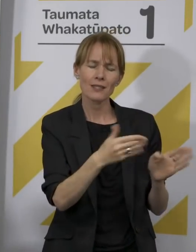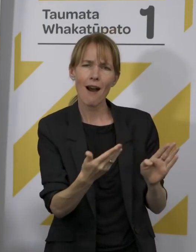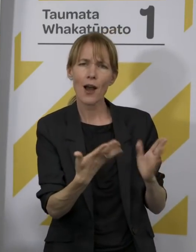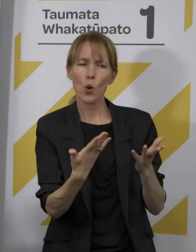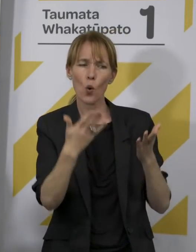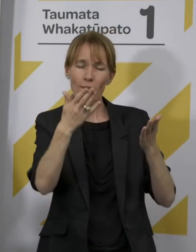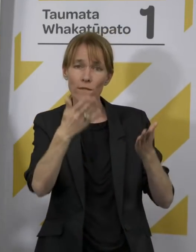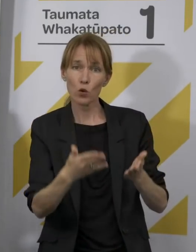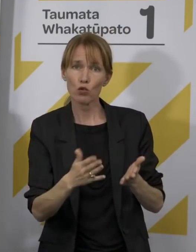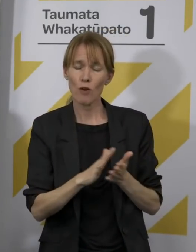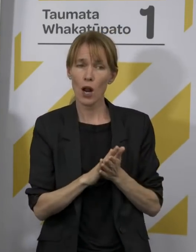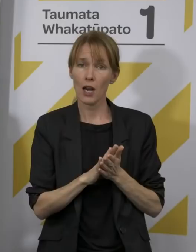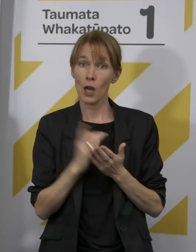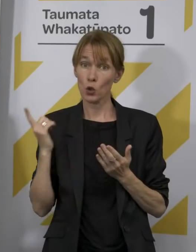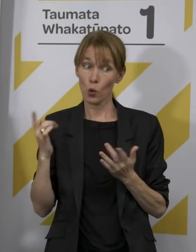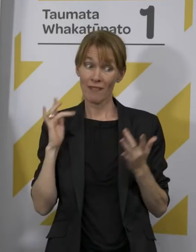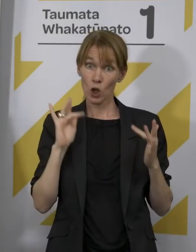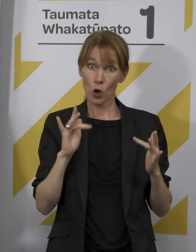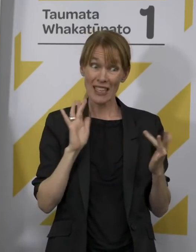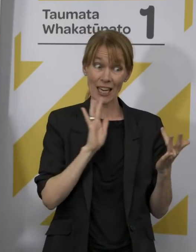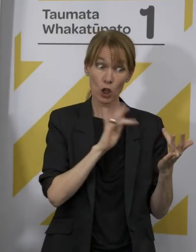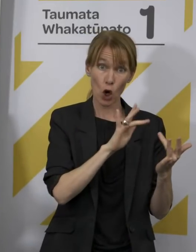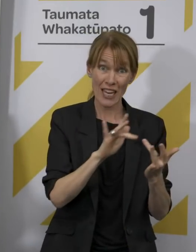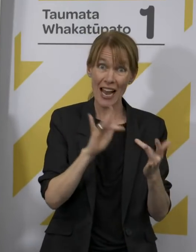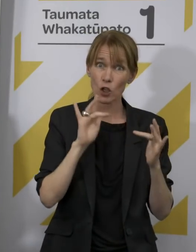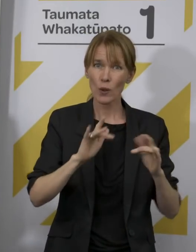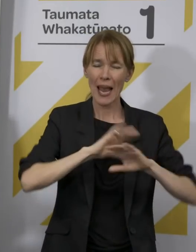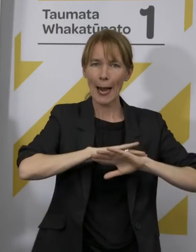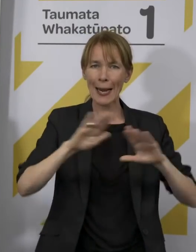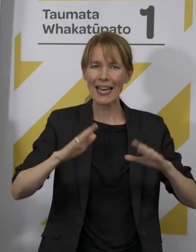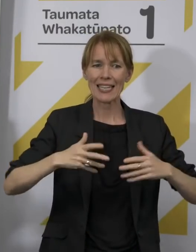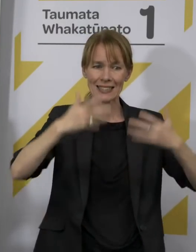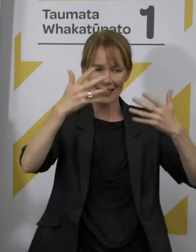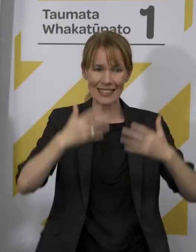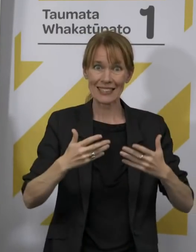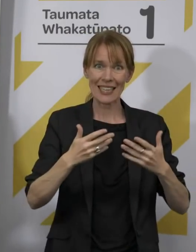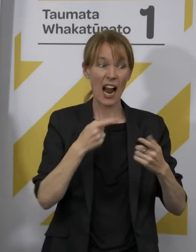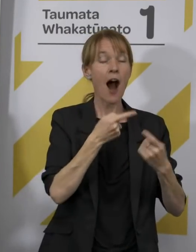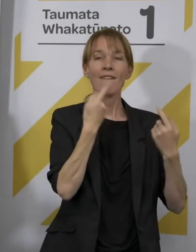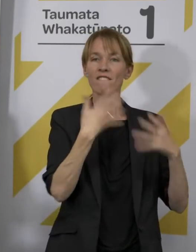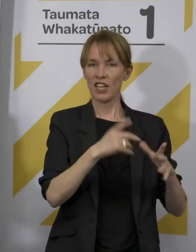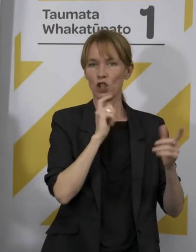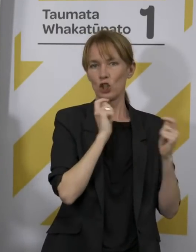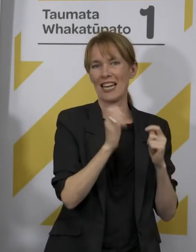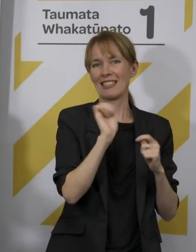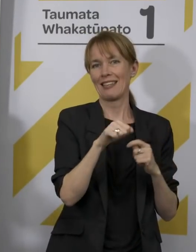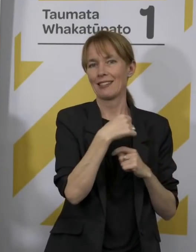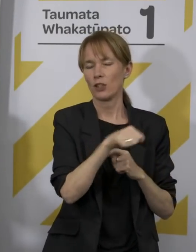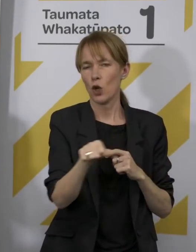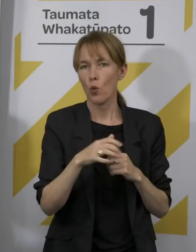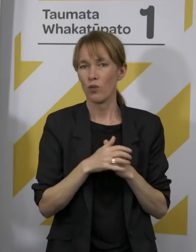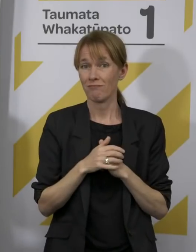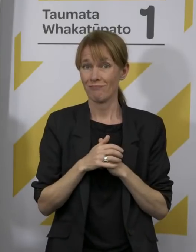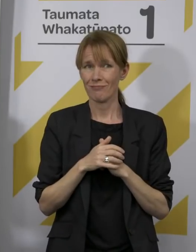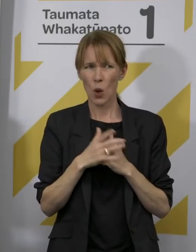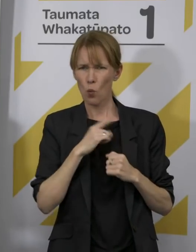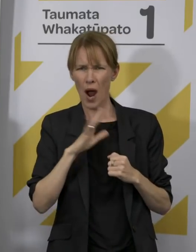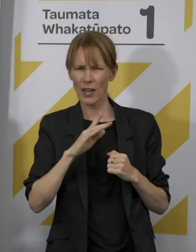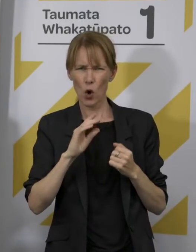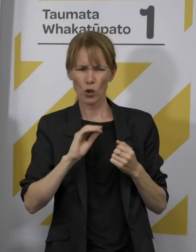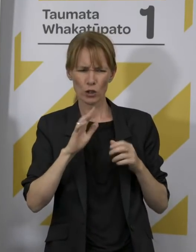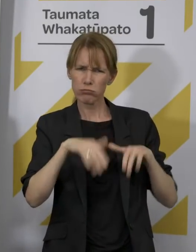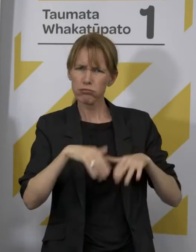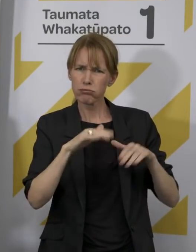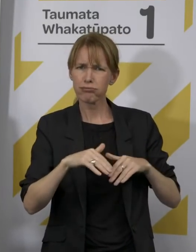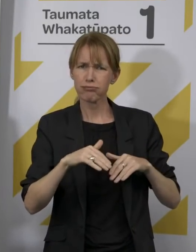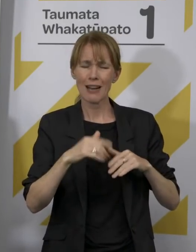not, then what needs to change? Should it just be like a simple database? Yeah, I agree, and in fact that's what I've got people working on at the